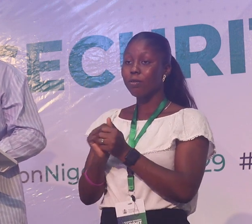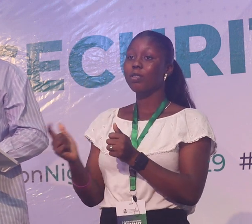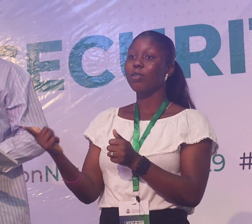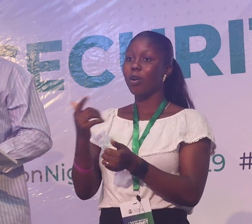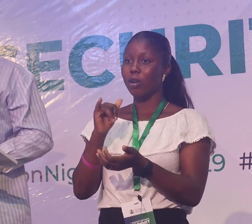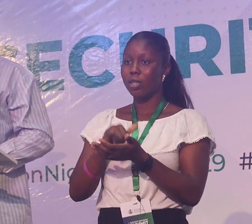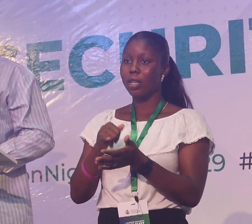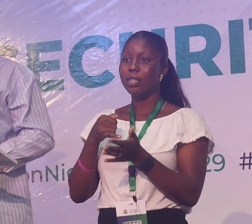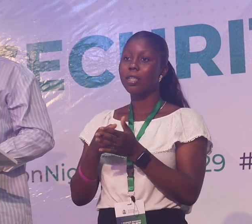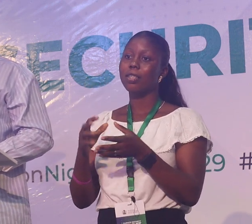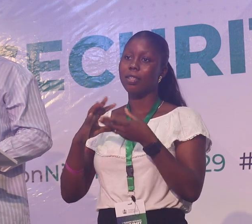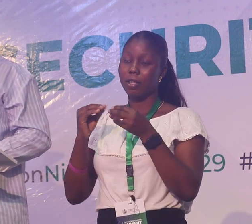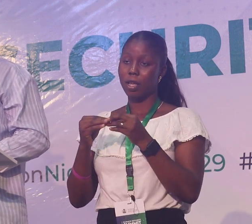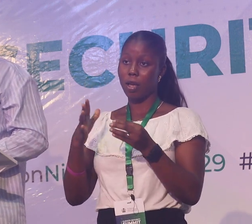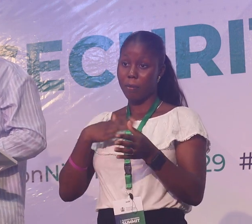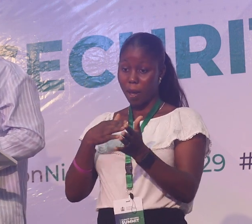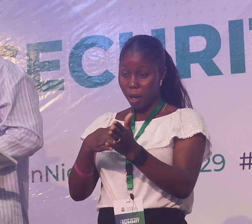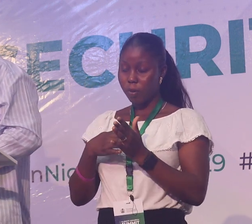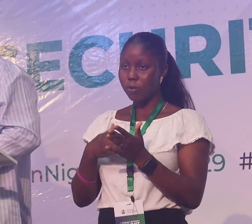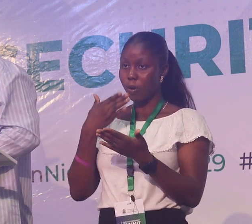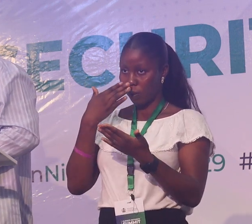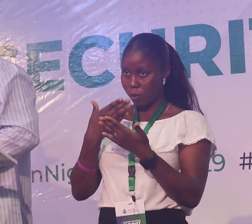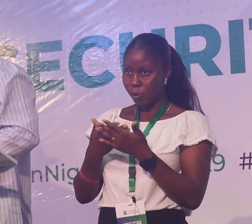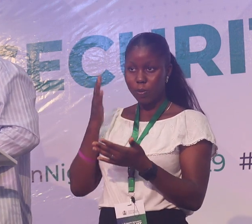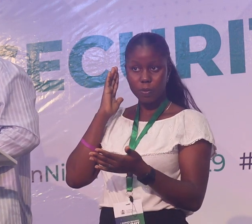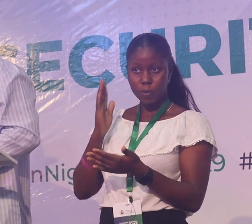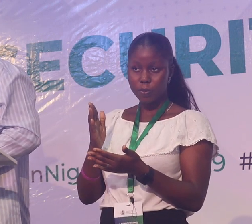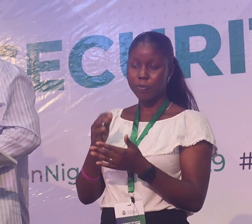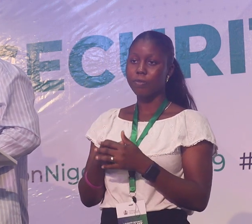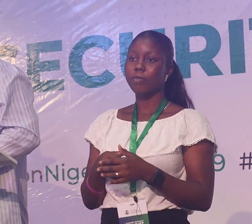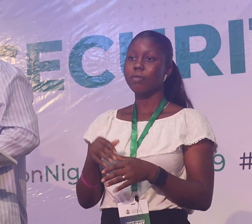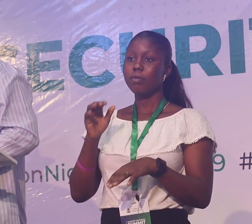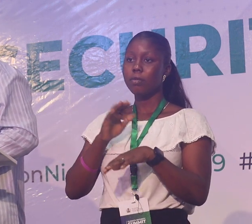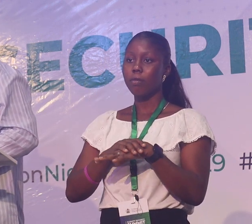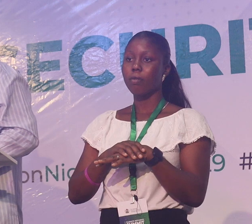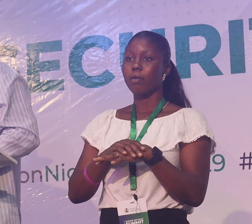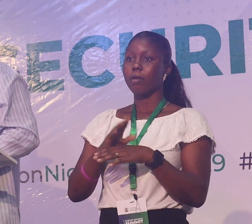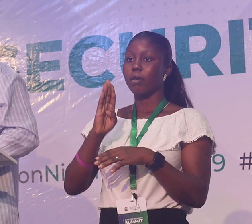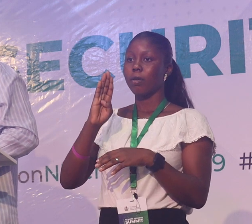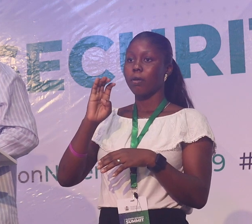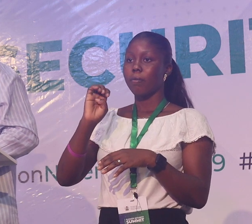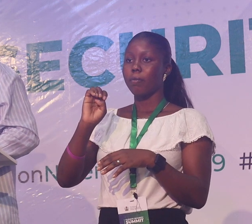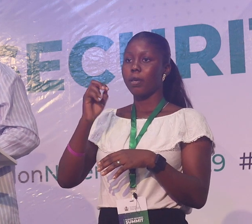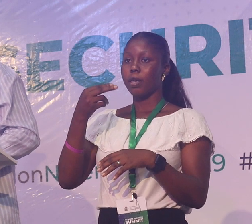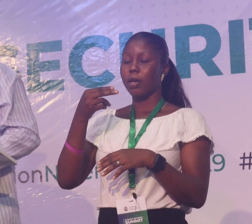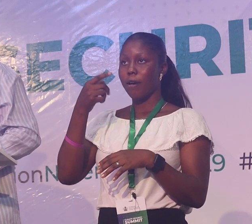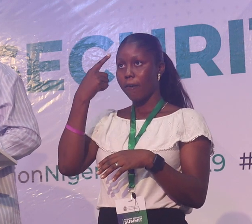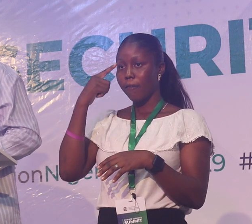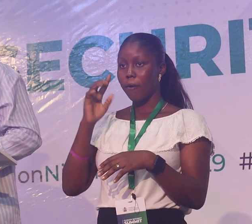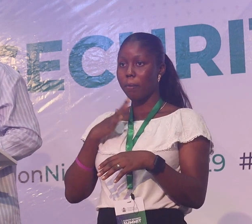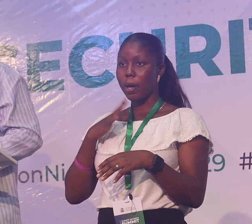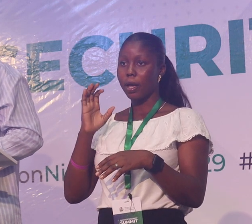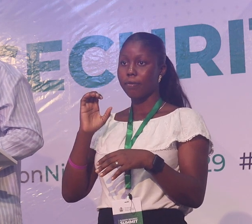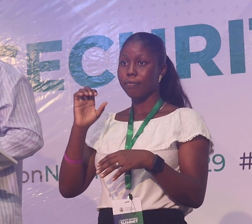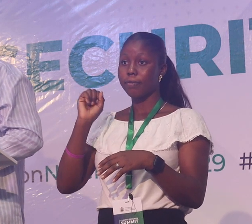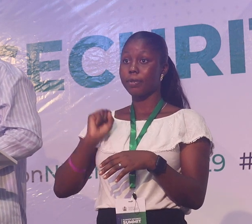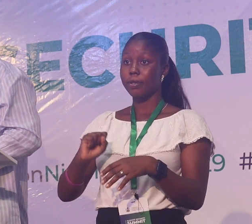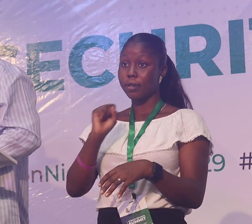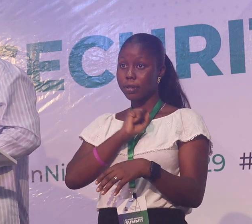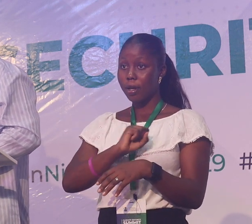is a goodwill. So on behalf of the committee, Senate Committee on Ecology and Climate